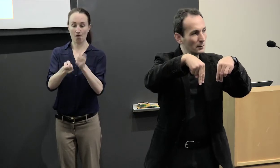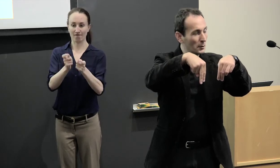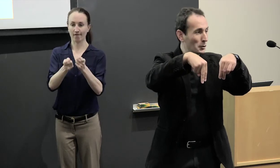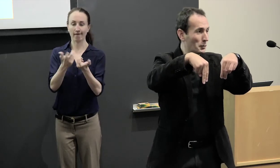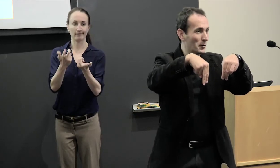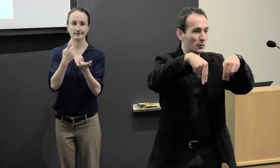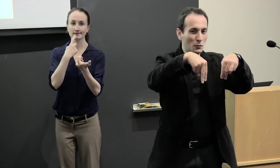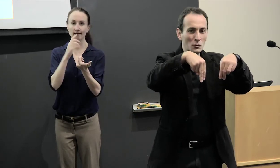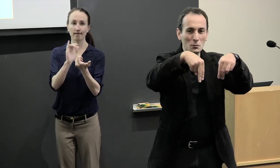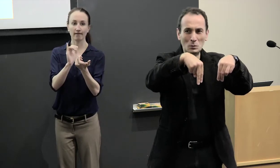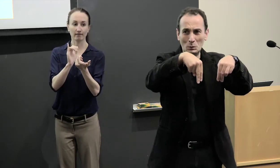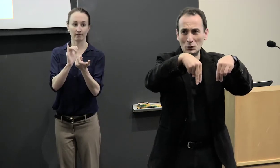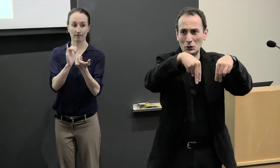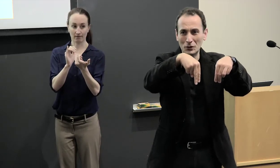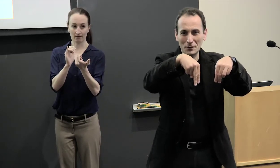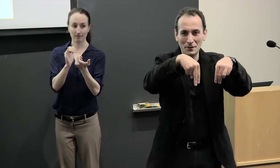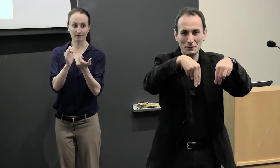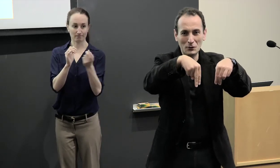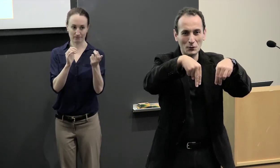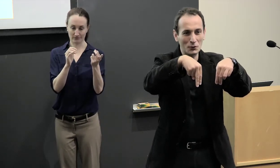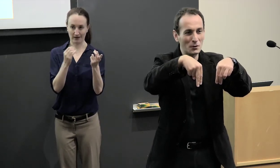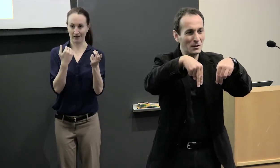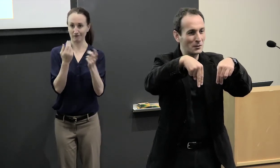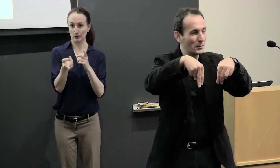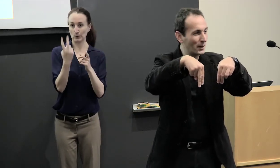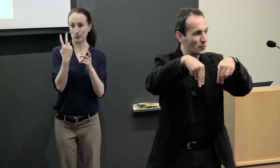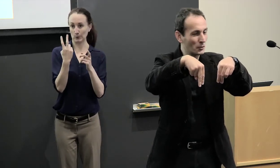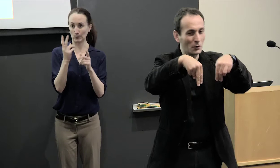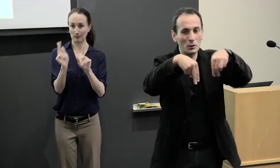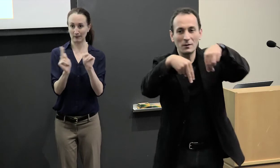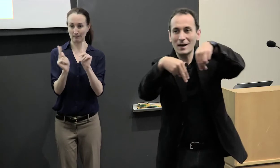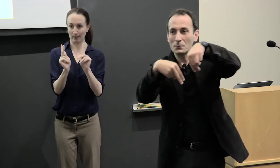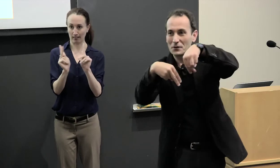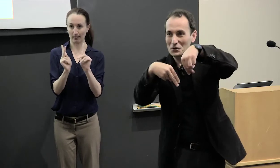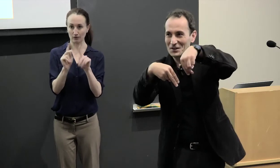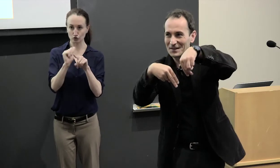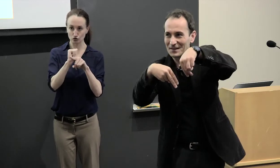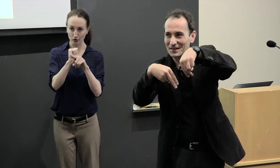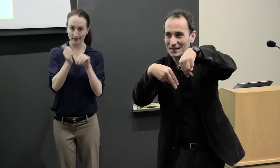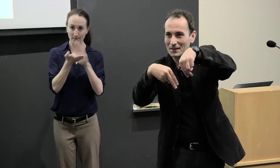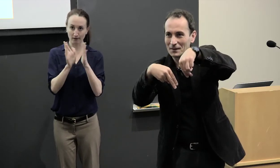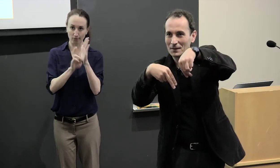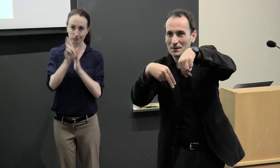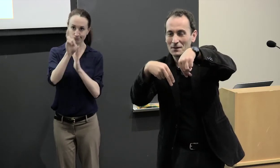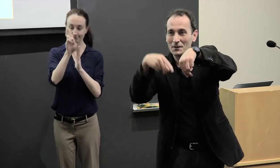that, you know, these two poor individuals training to be astronauts were in that position,